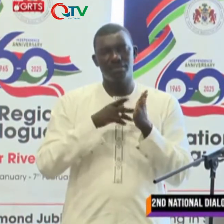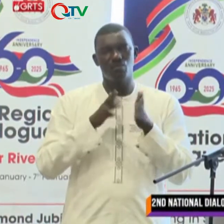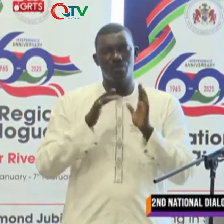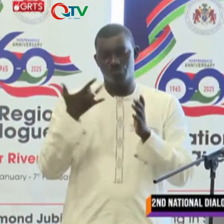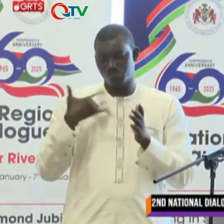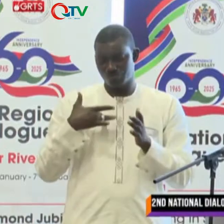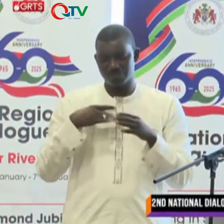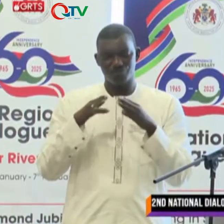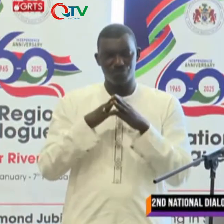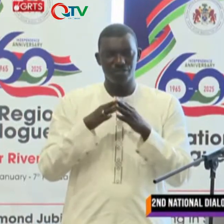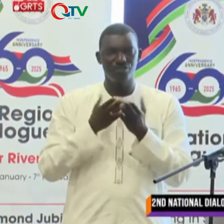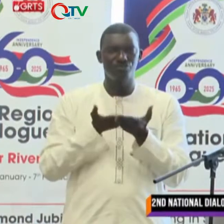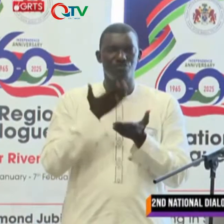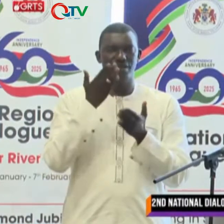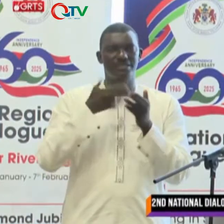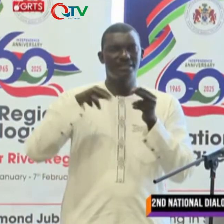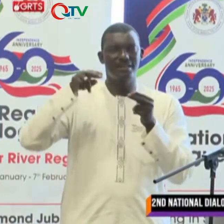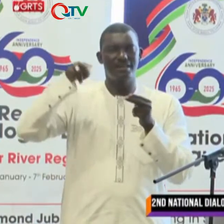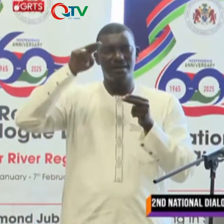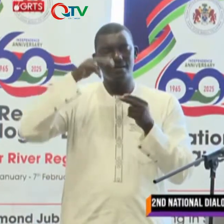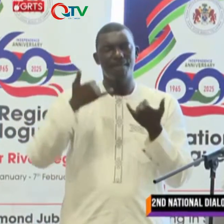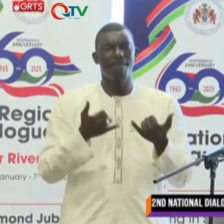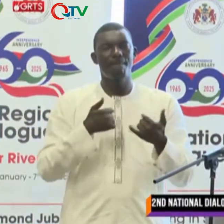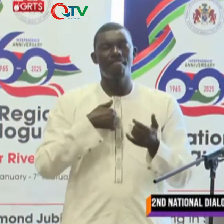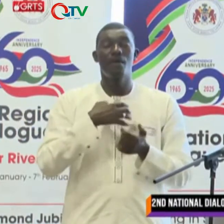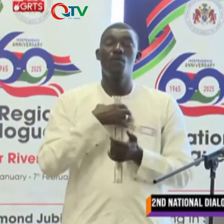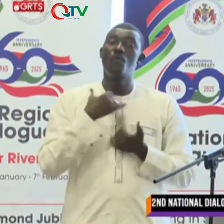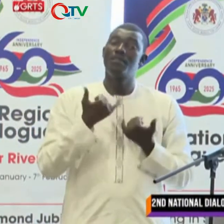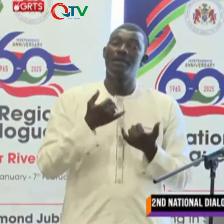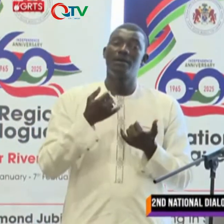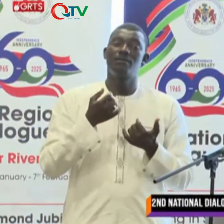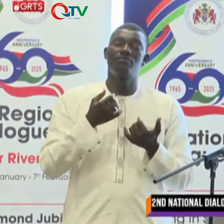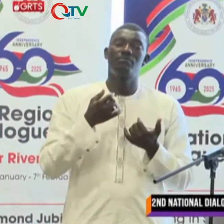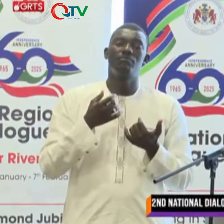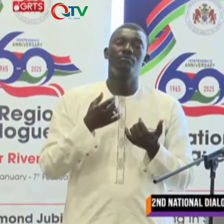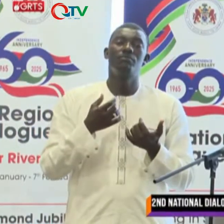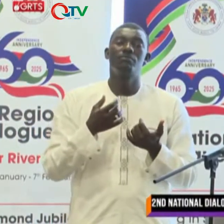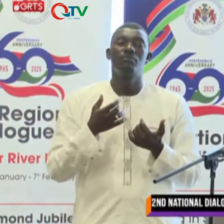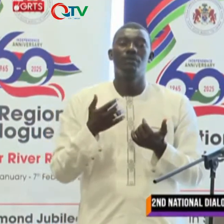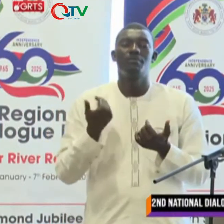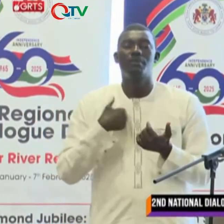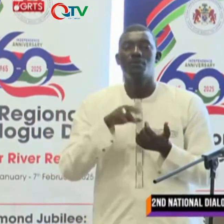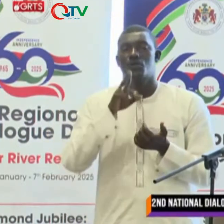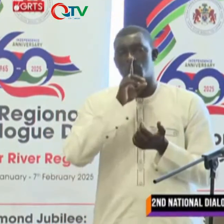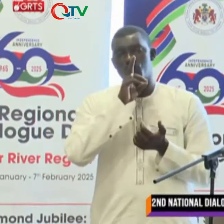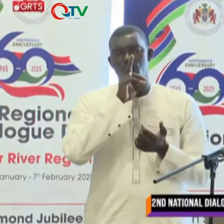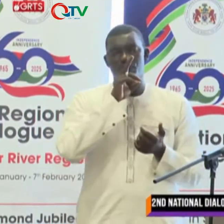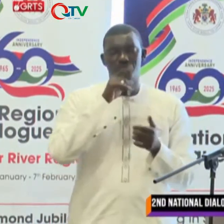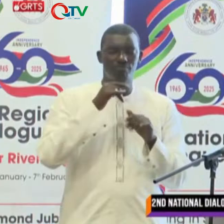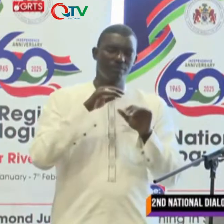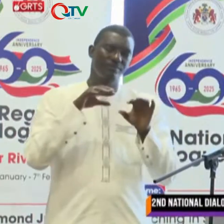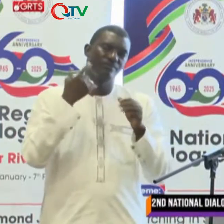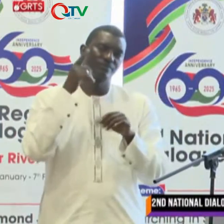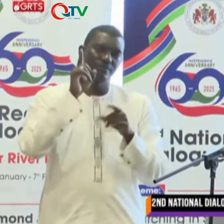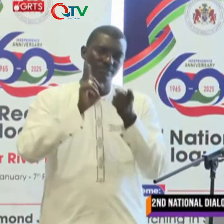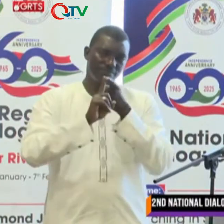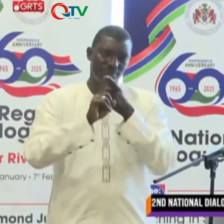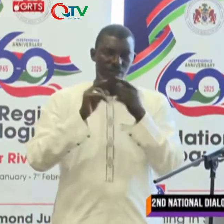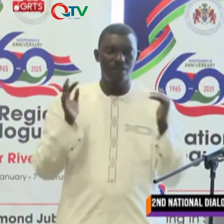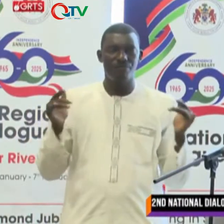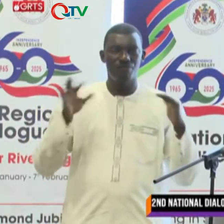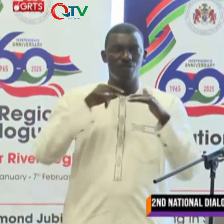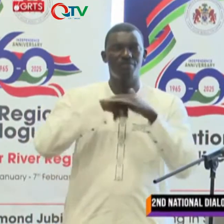rise higher. I would therefore like to acknowledge the pioneers of the initial forum